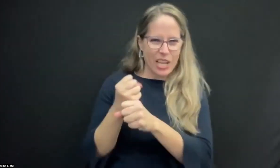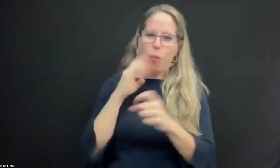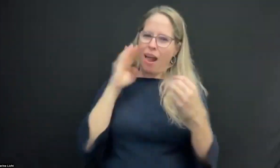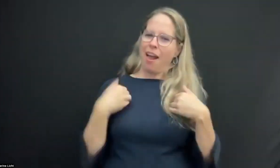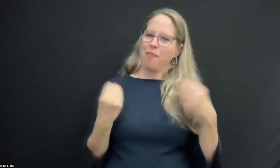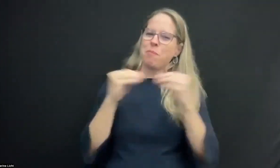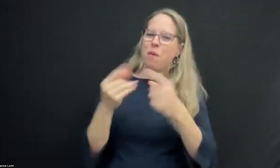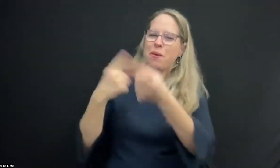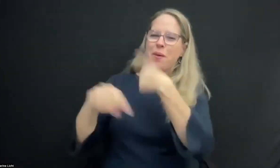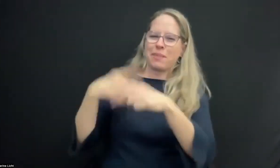will have more coming.